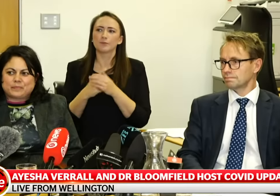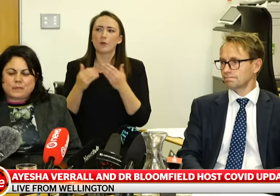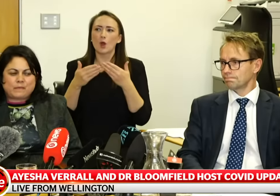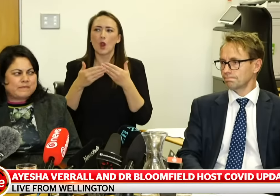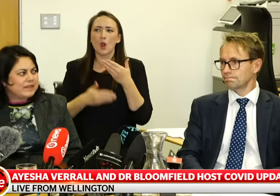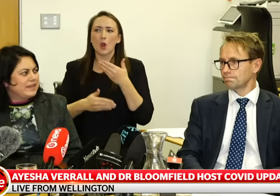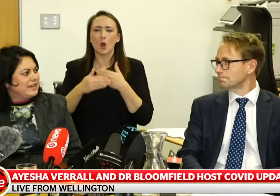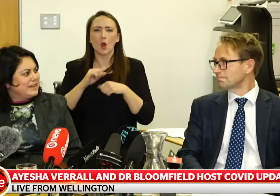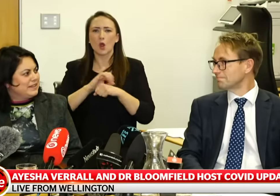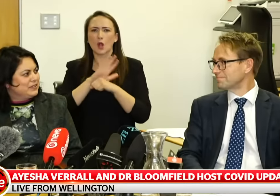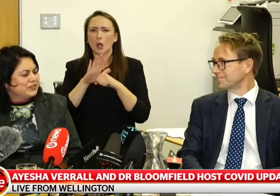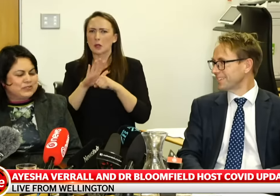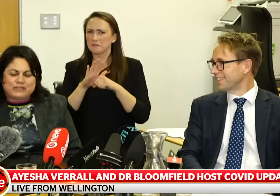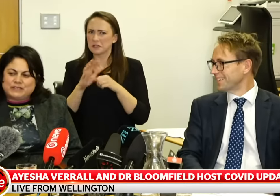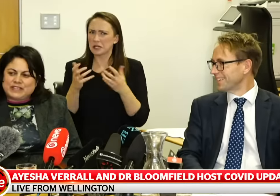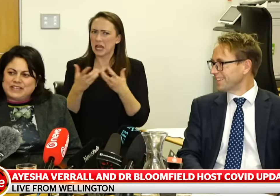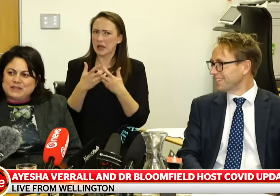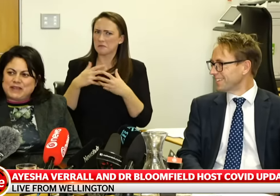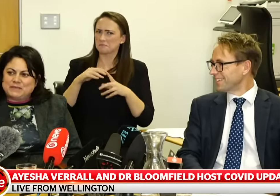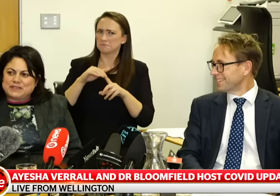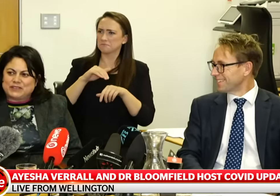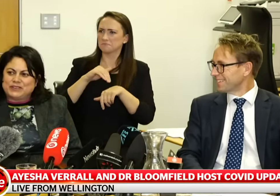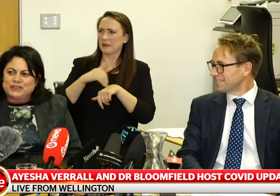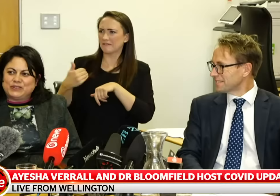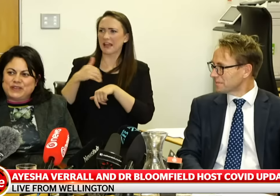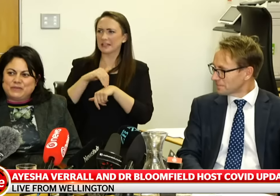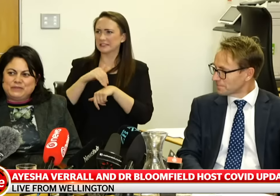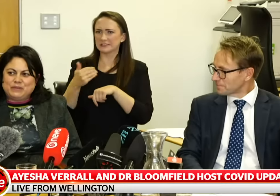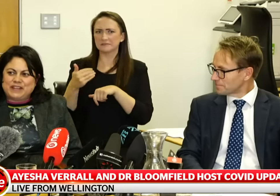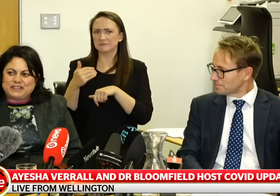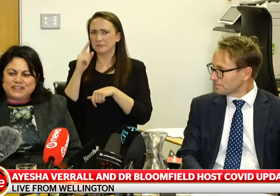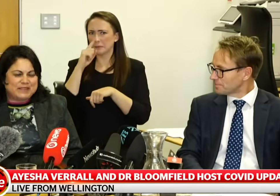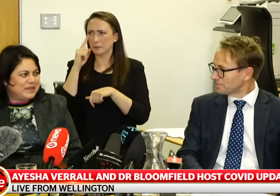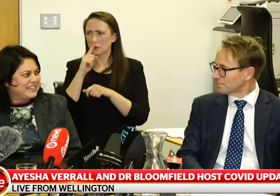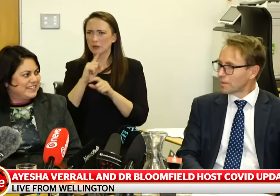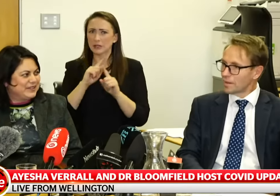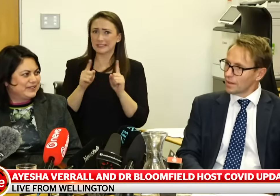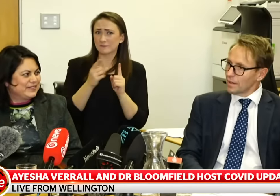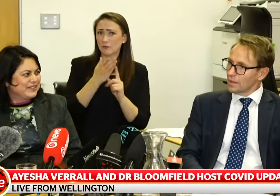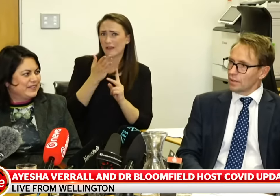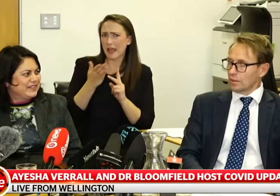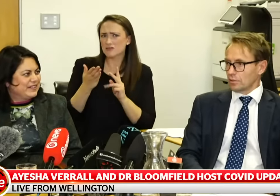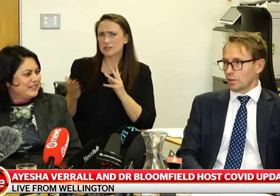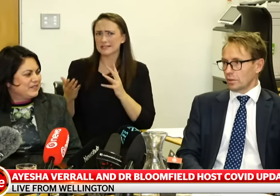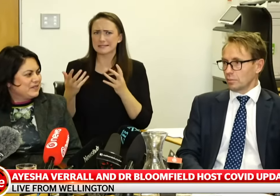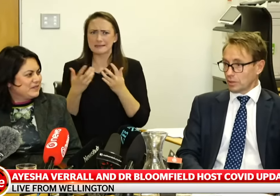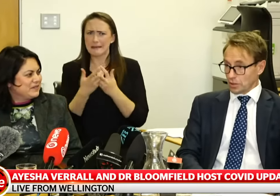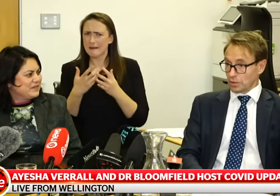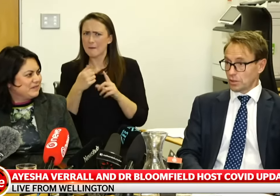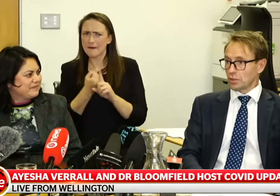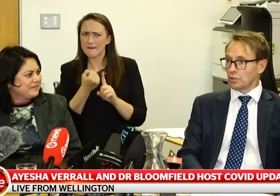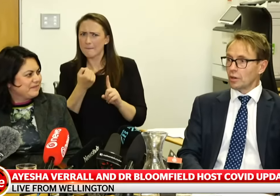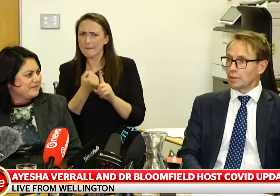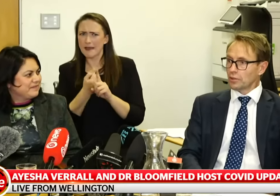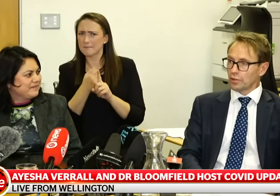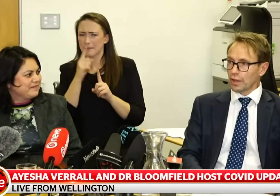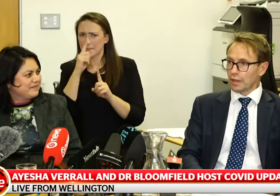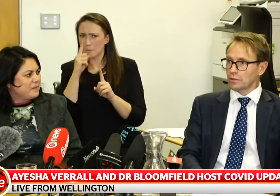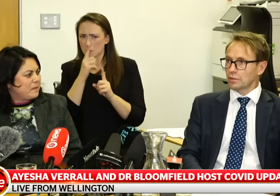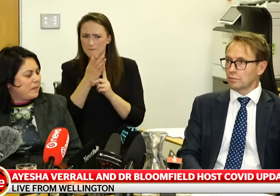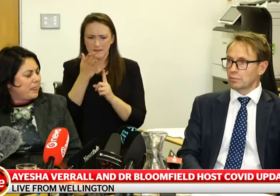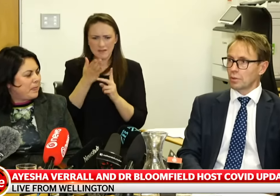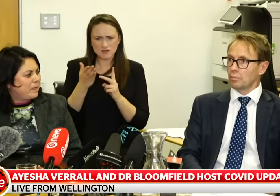COVID? Not sure if I've seen any papers on that one. We might have to get back to you. I would make just two